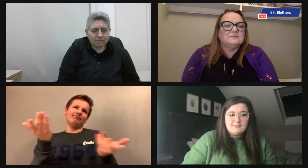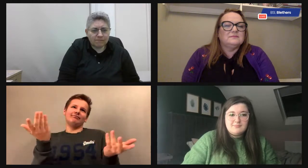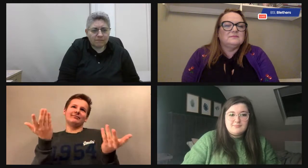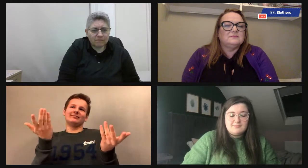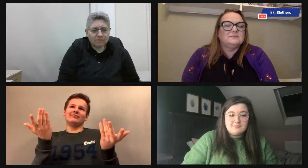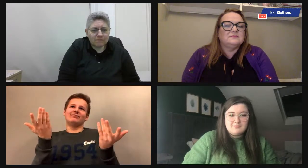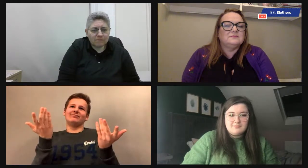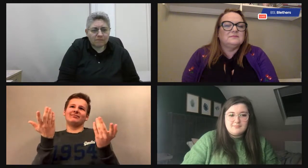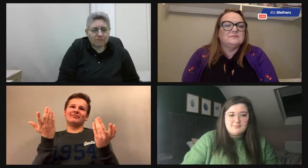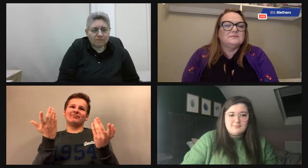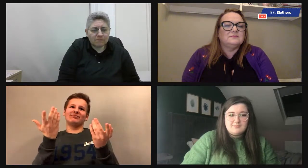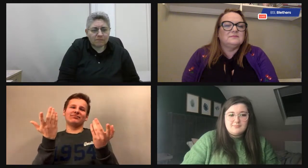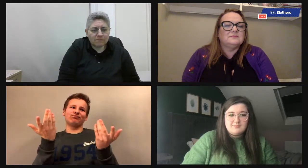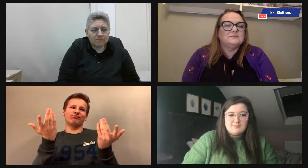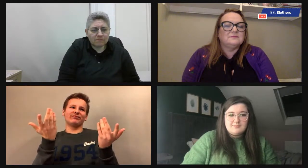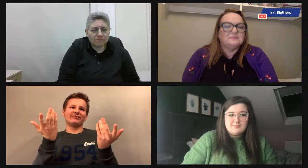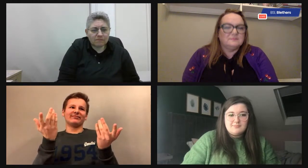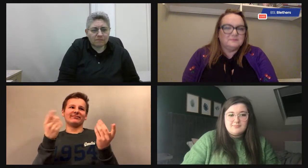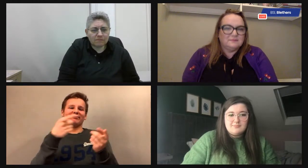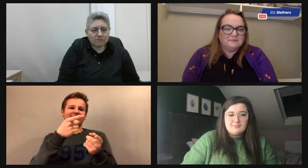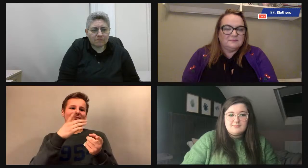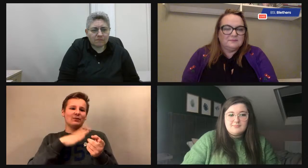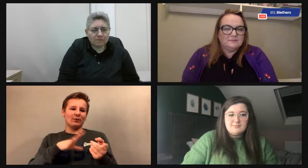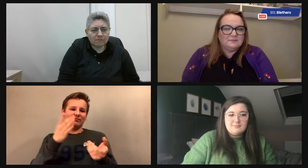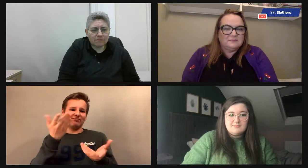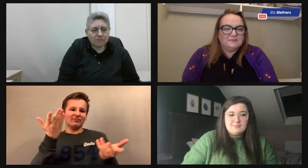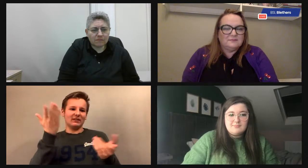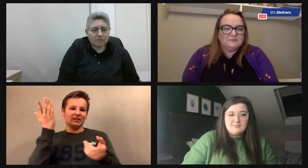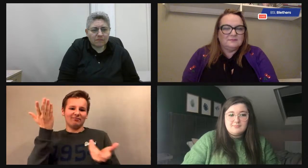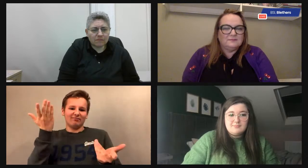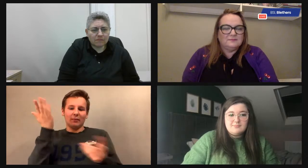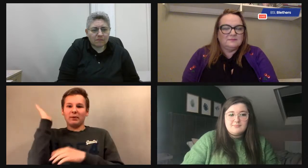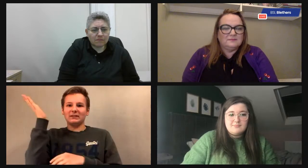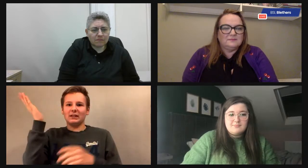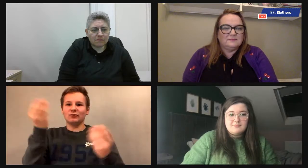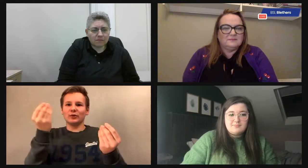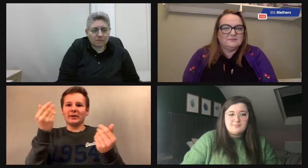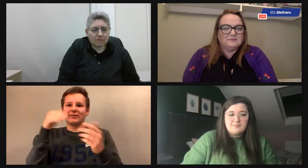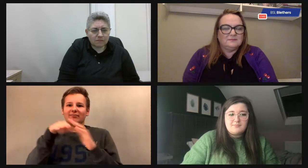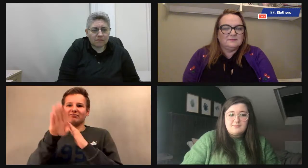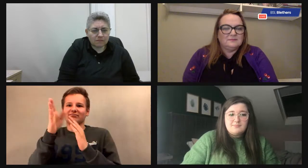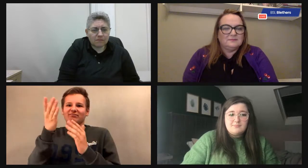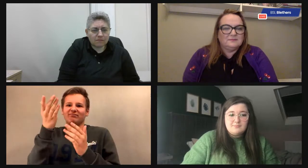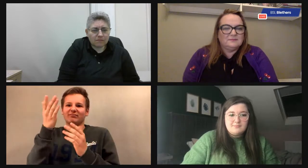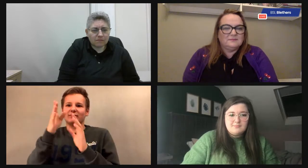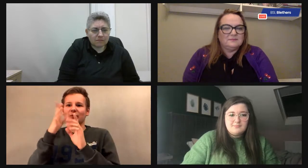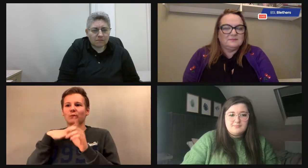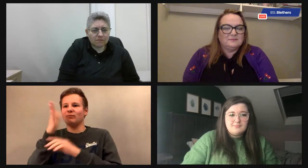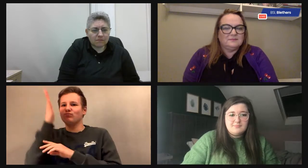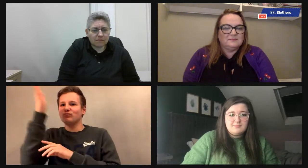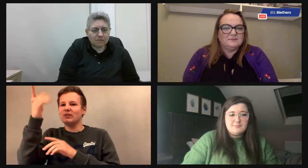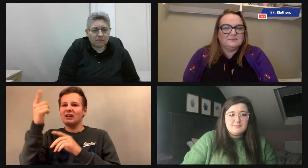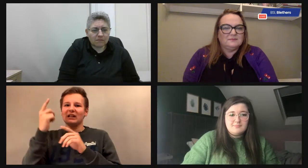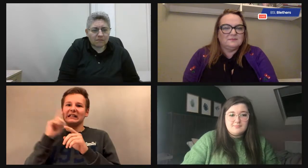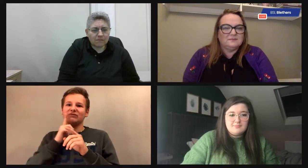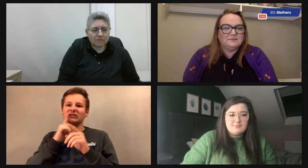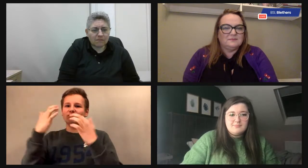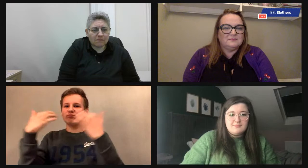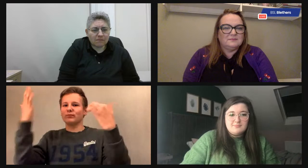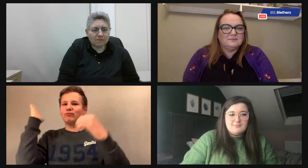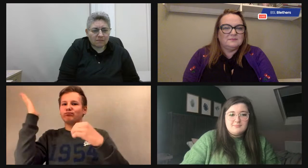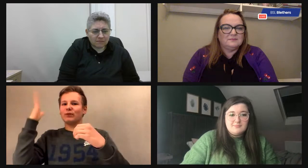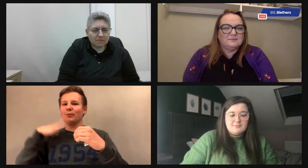So it's just easy right away. So contrary to that, not to have that causes